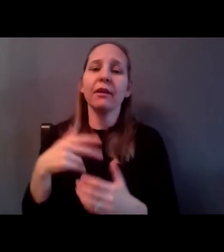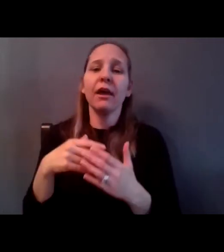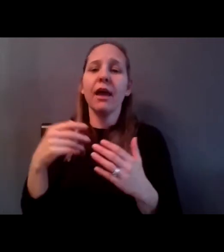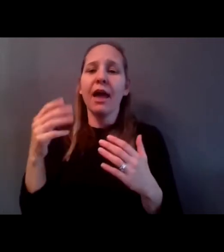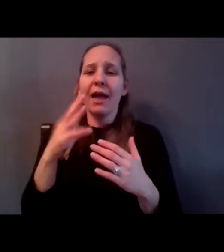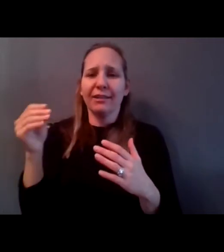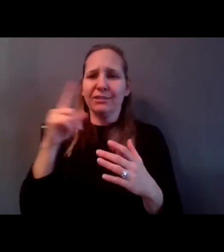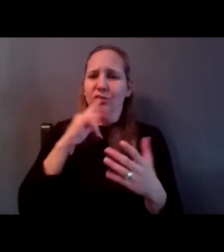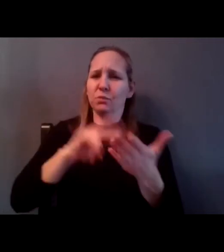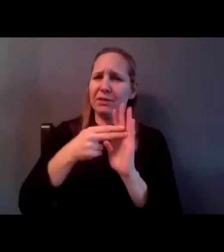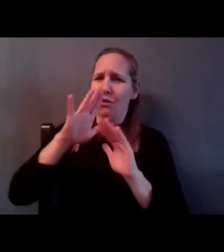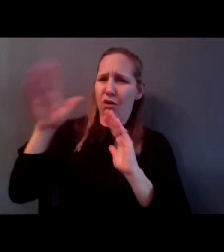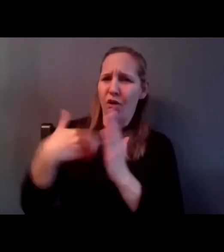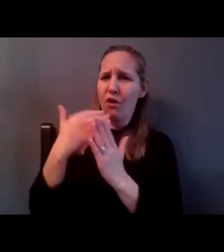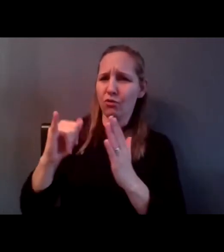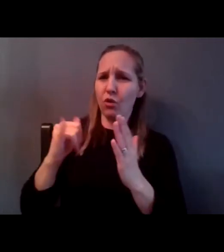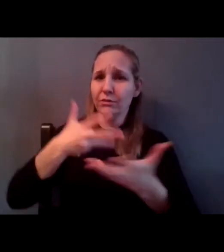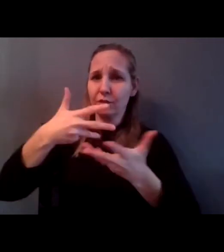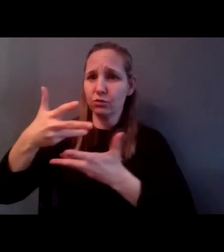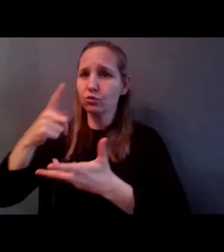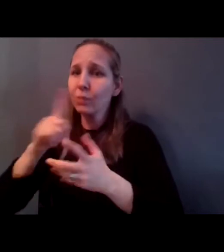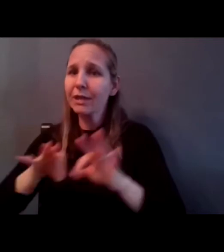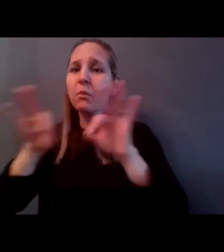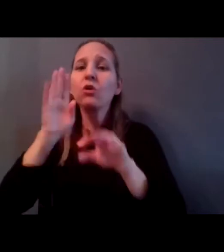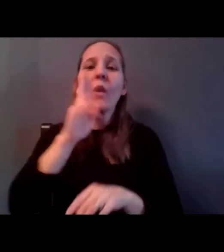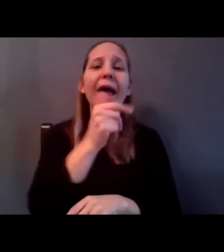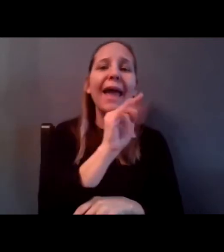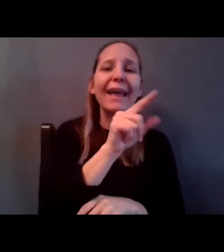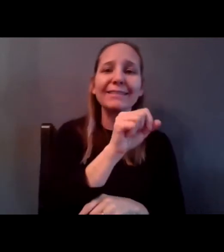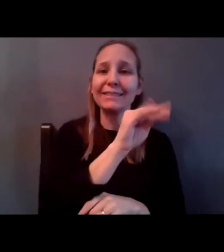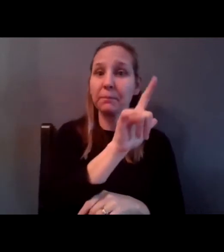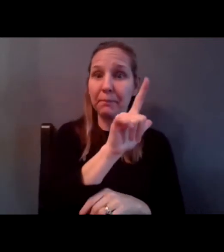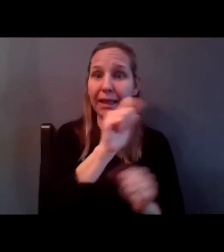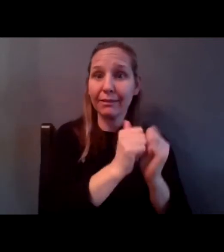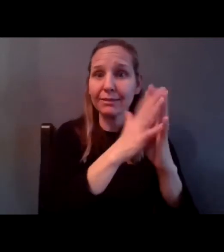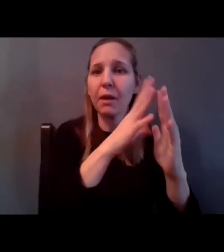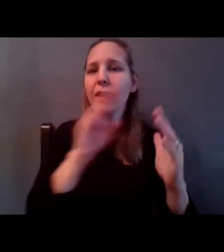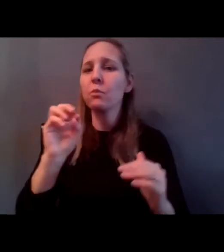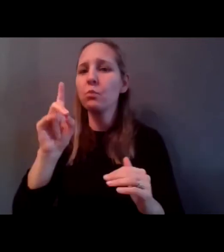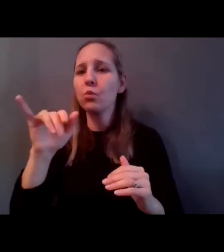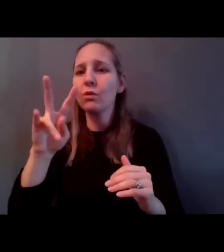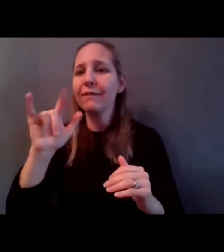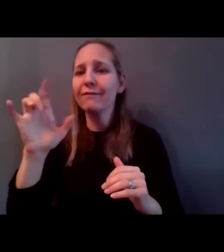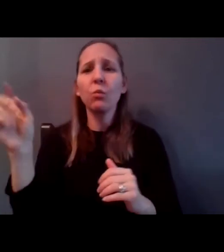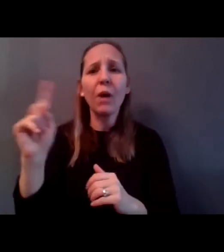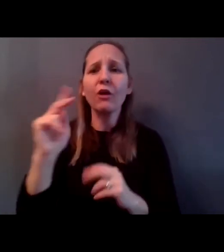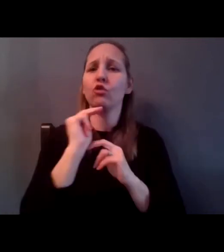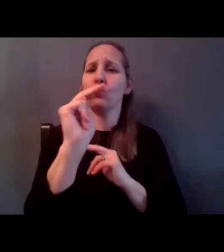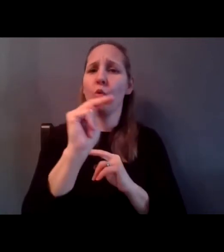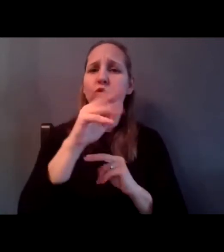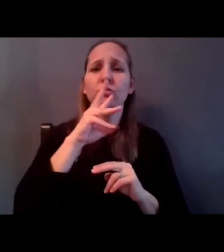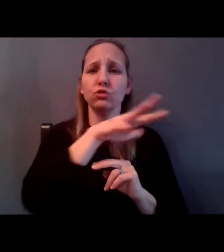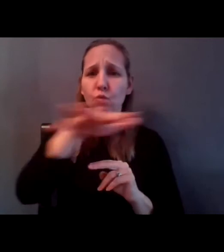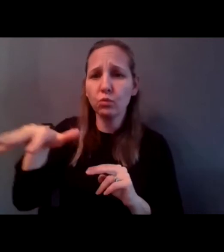very important as Hastings Mill was being established and Moodyville on the North Shore. Opening up access